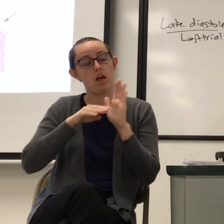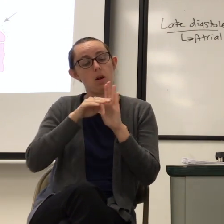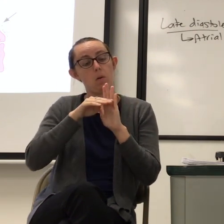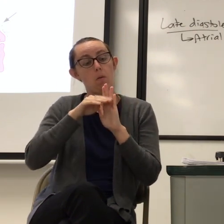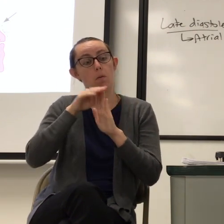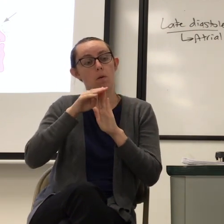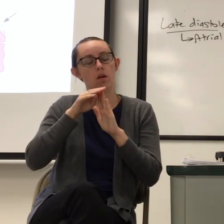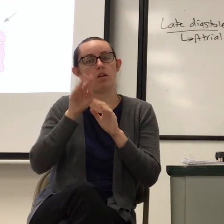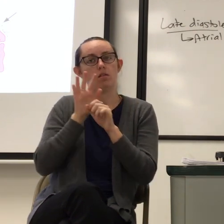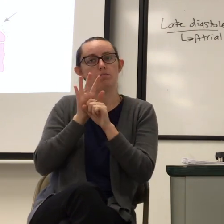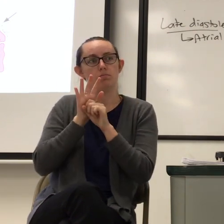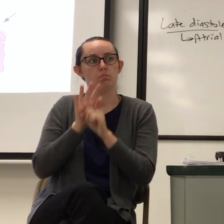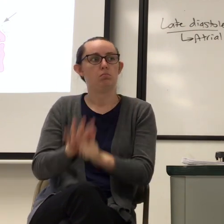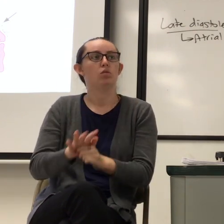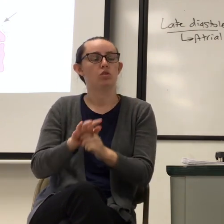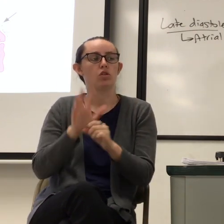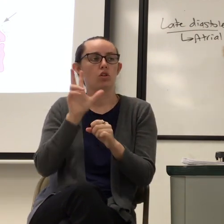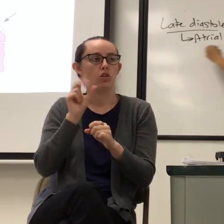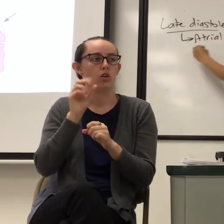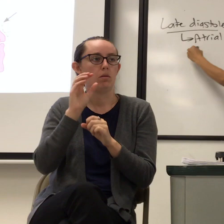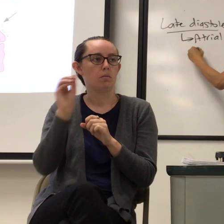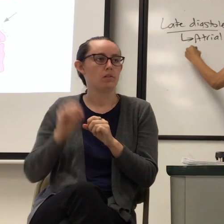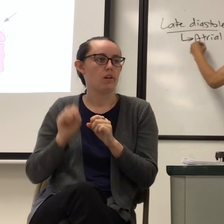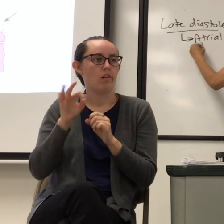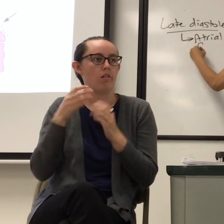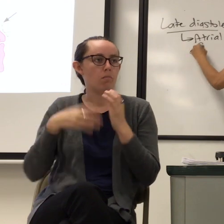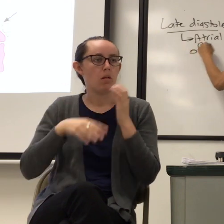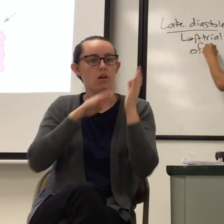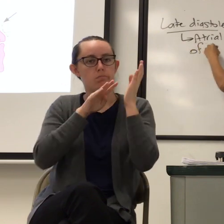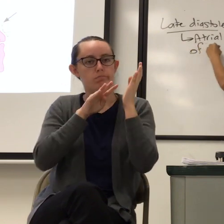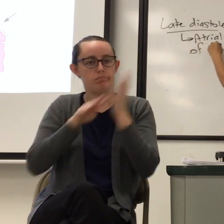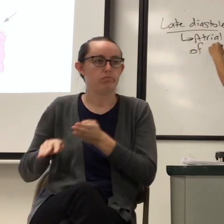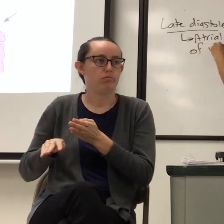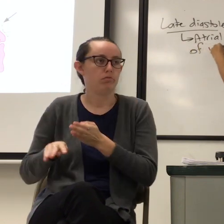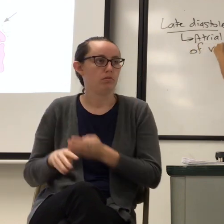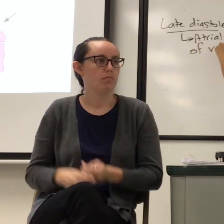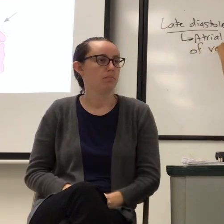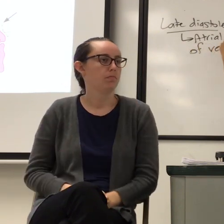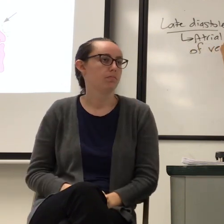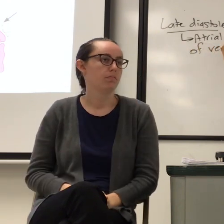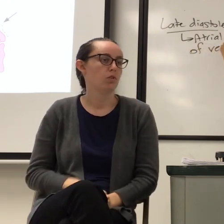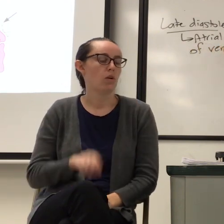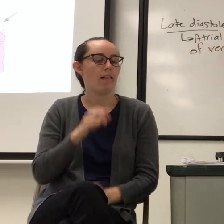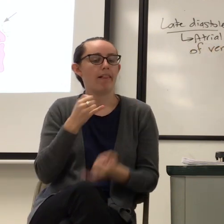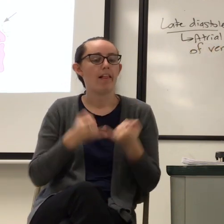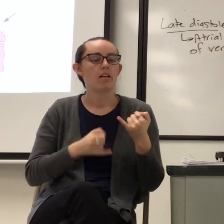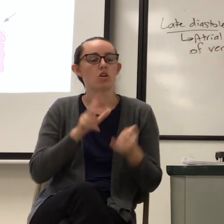Something like last 30% of the ventricular filling.